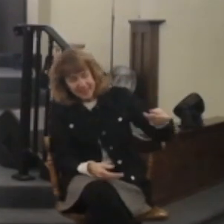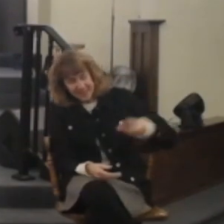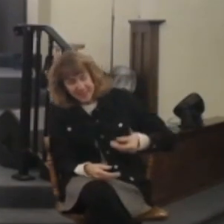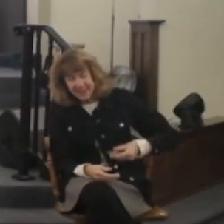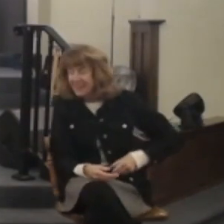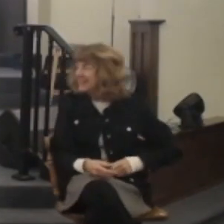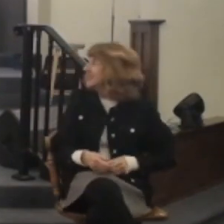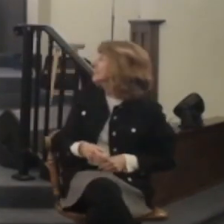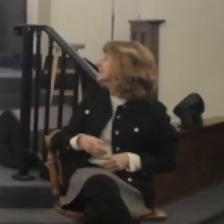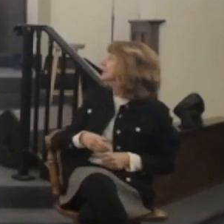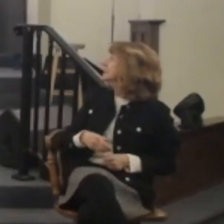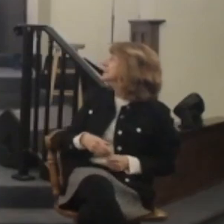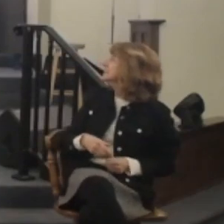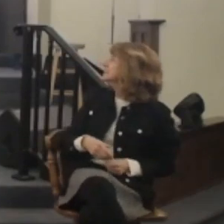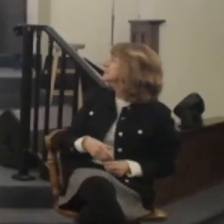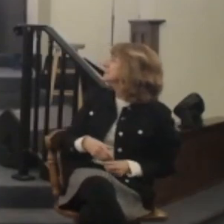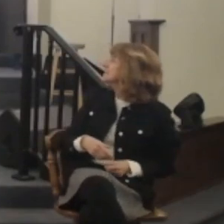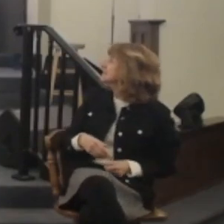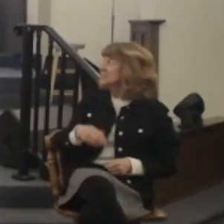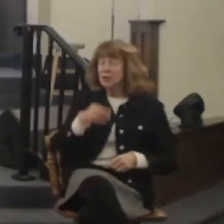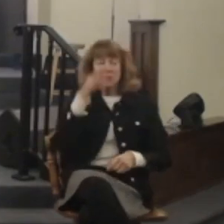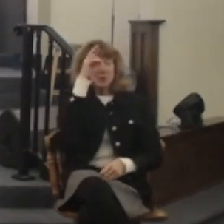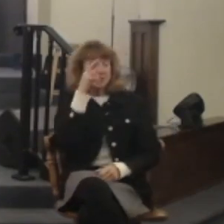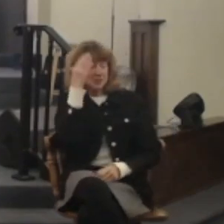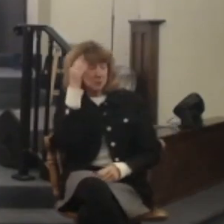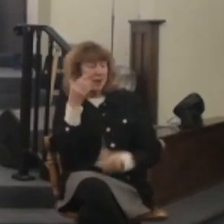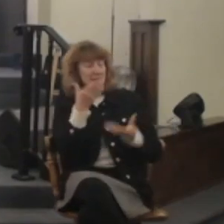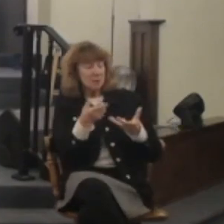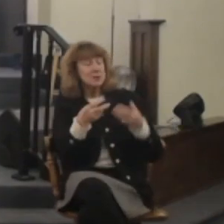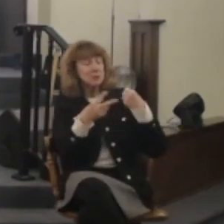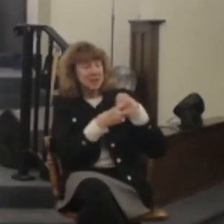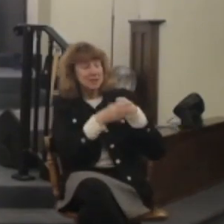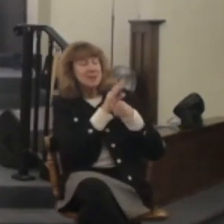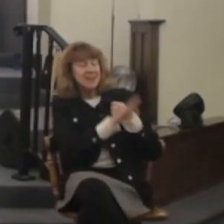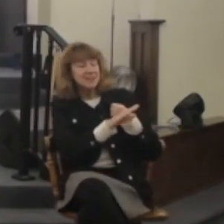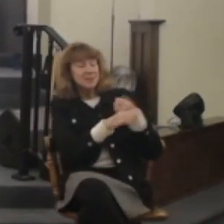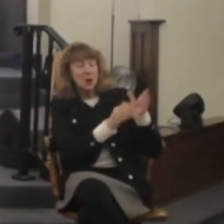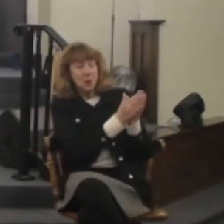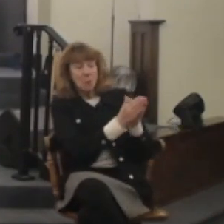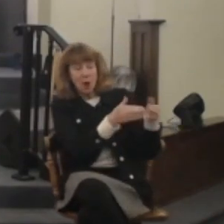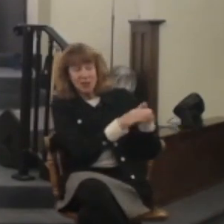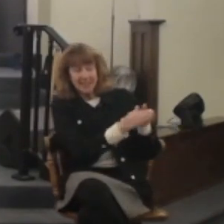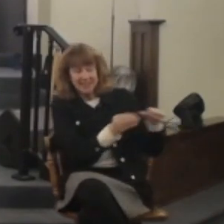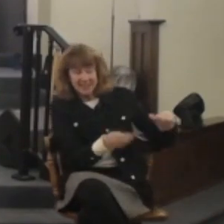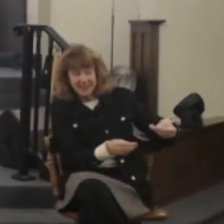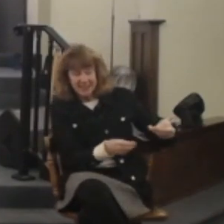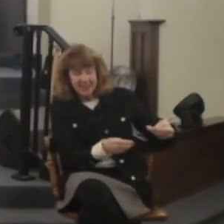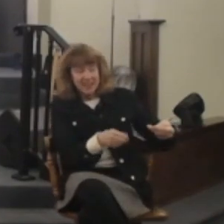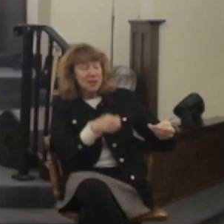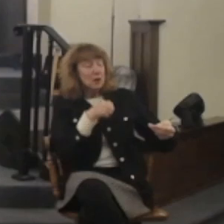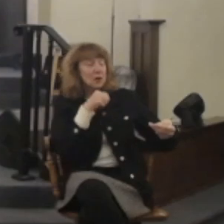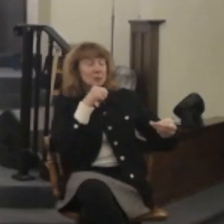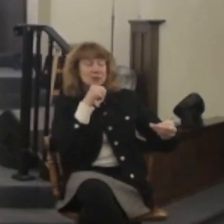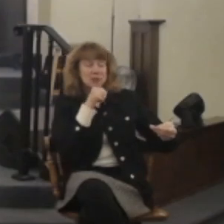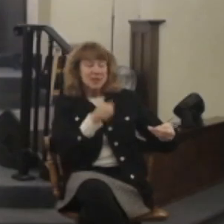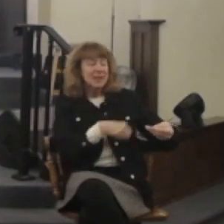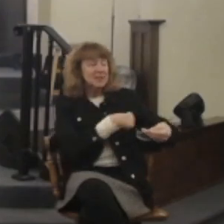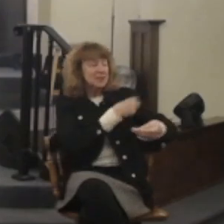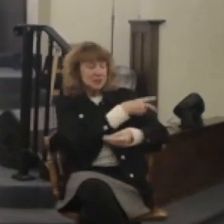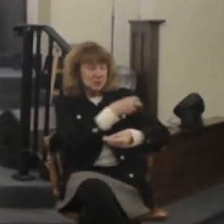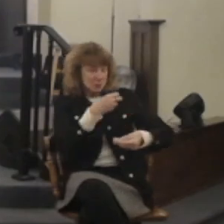Thomas's wallet. And the reason I'm going to keep Thomas's wallet is because thou shalt not steal is part of the